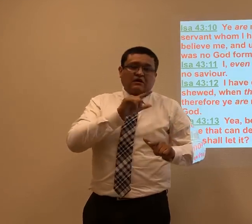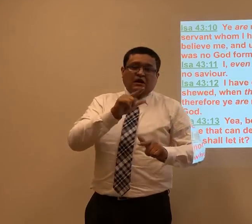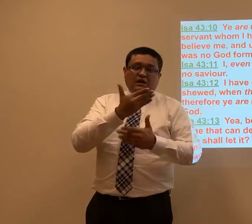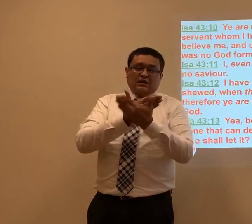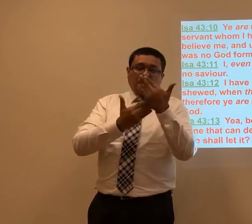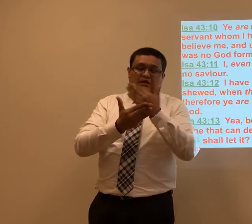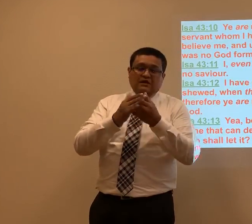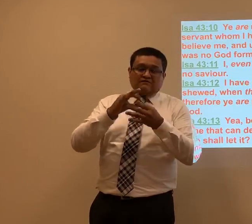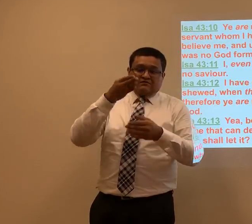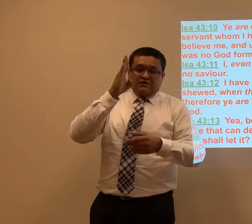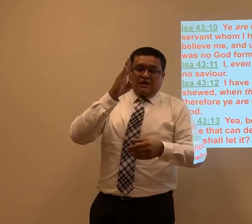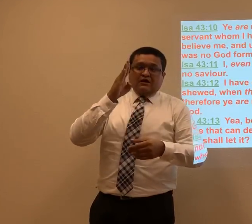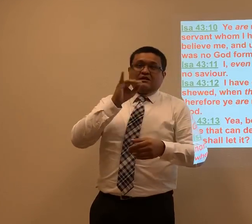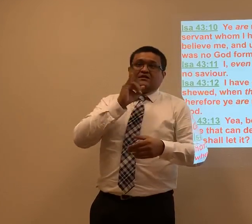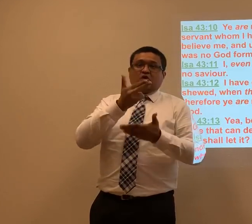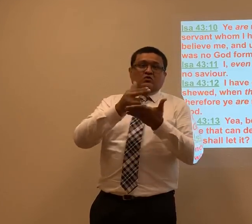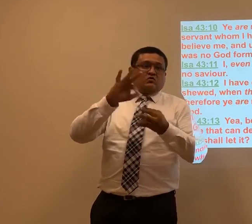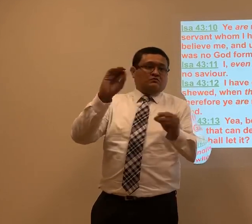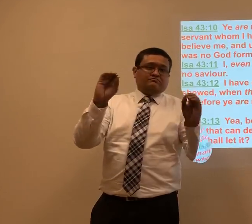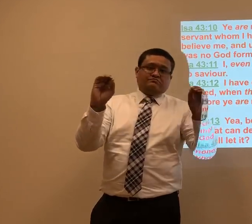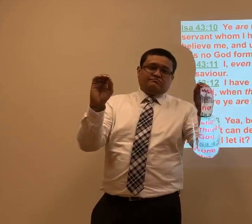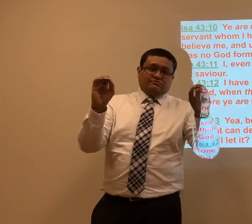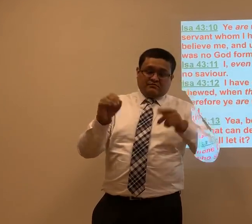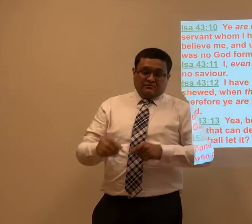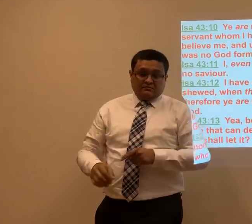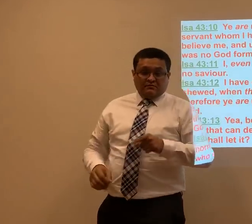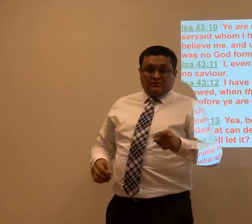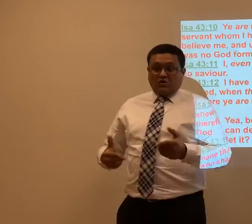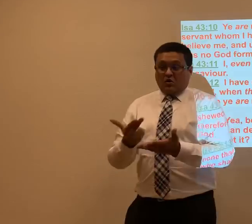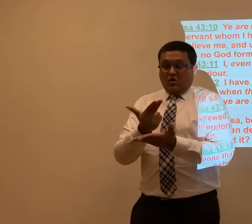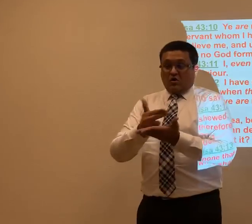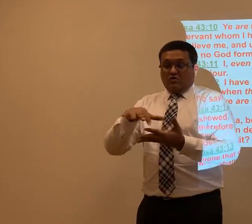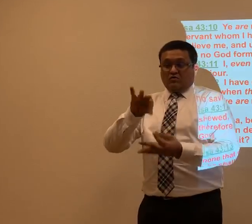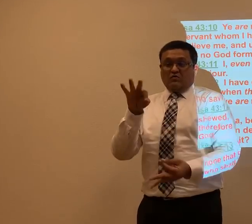left. He doesn't say at the left hand of God.